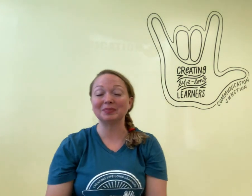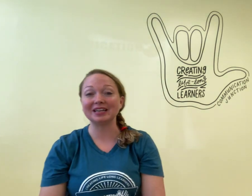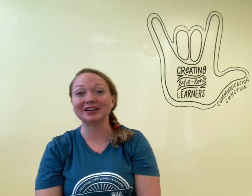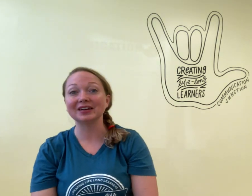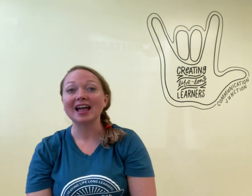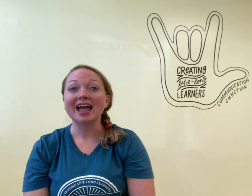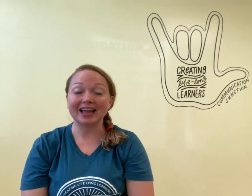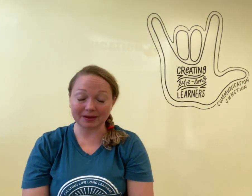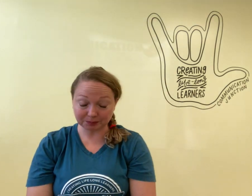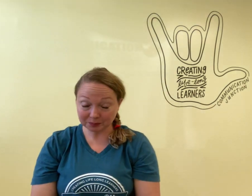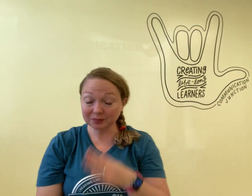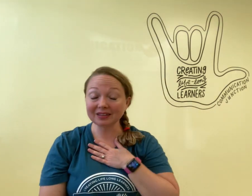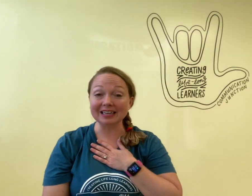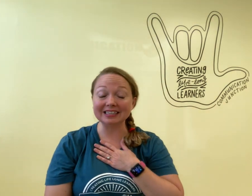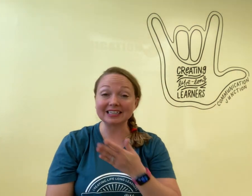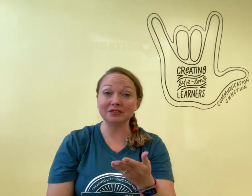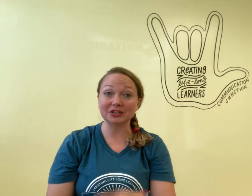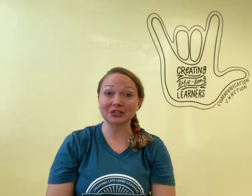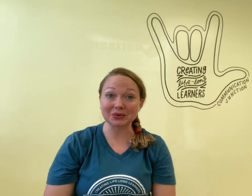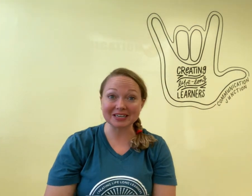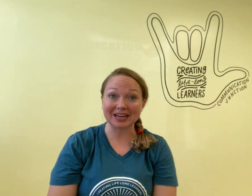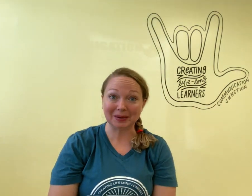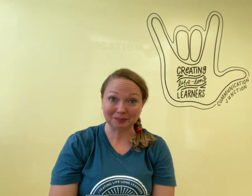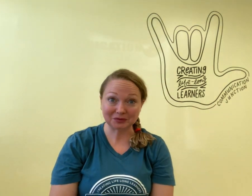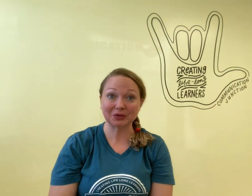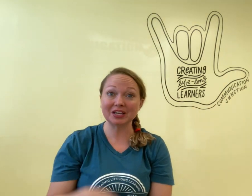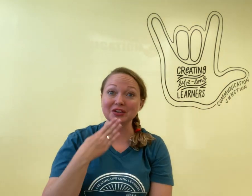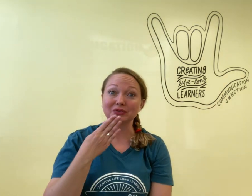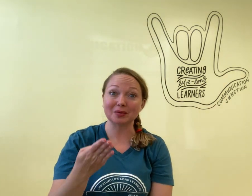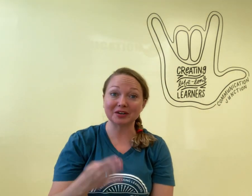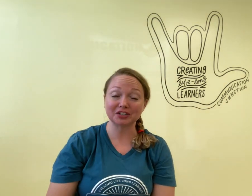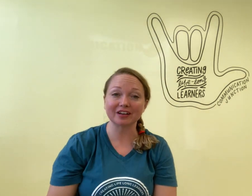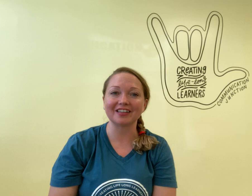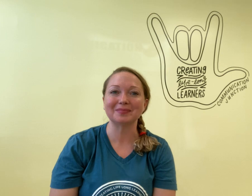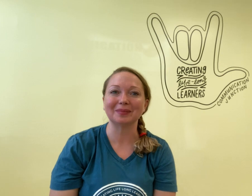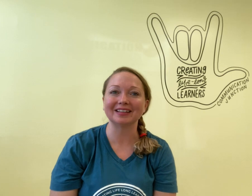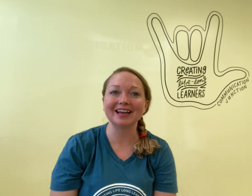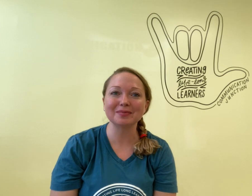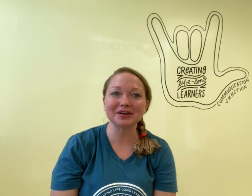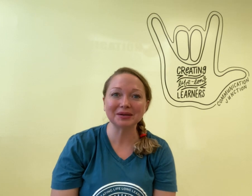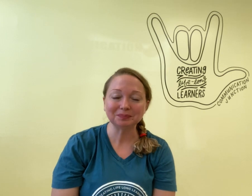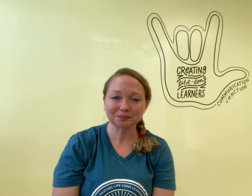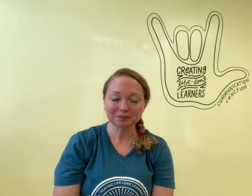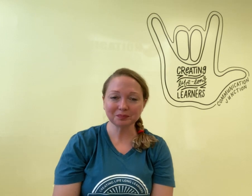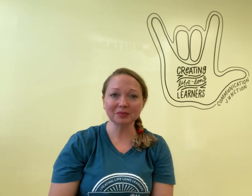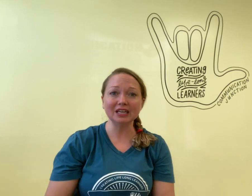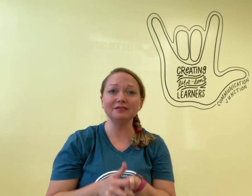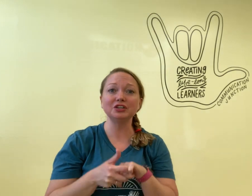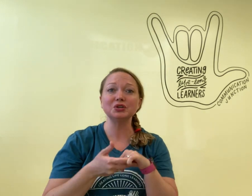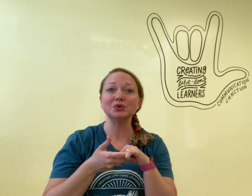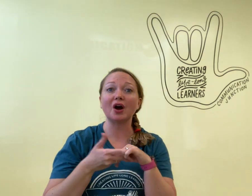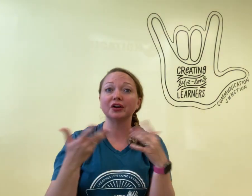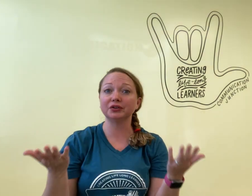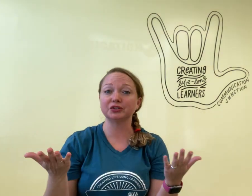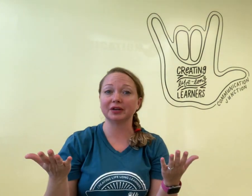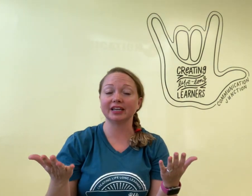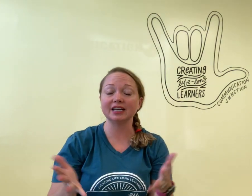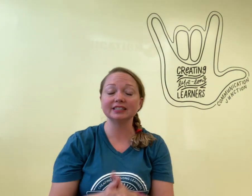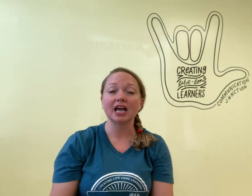here and to give you the story time. So thank you so much, Chillicothe Public Library. If you are new to joining us,